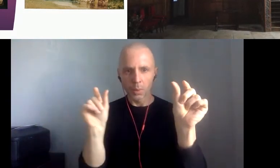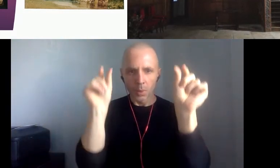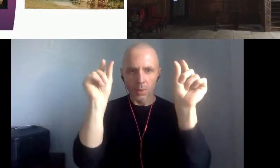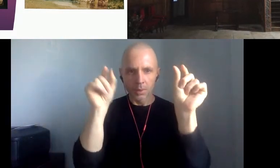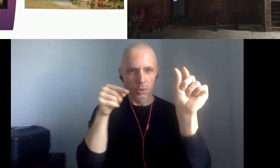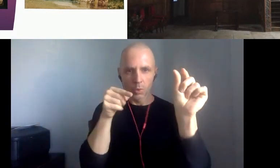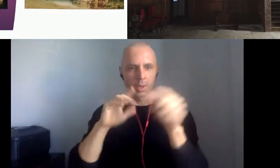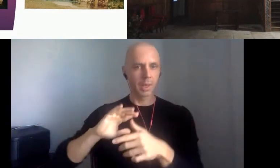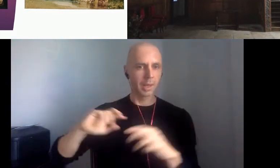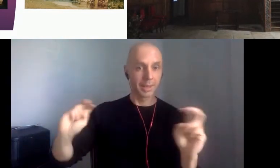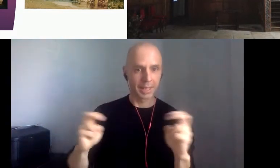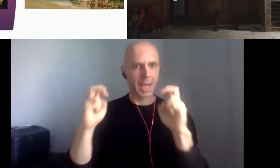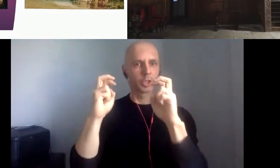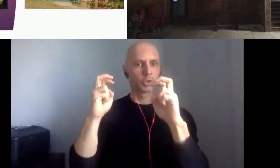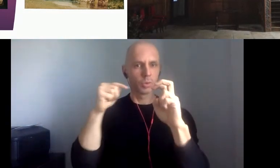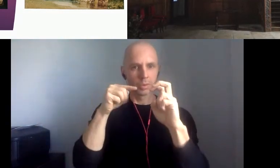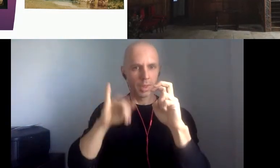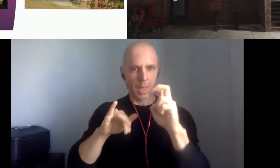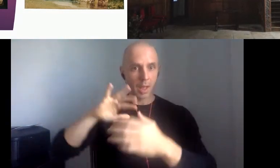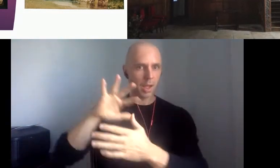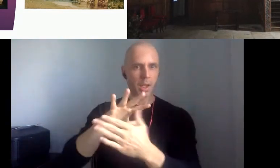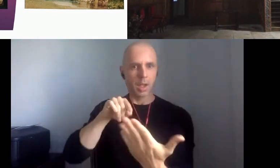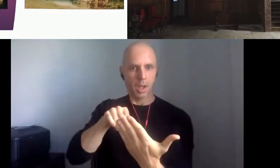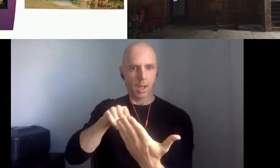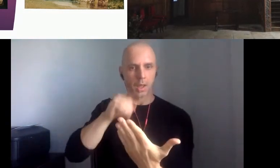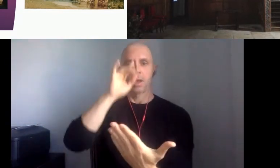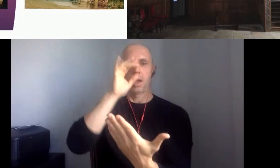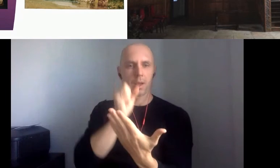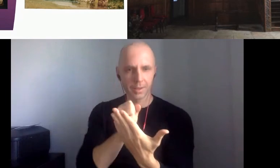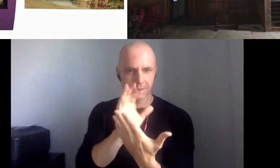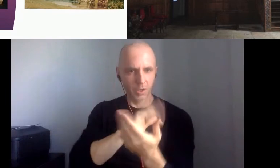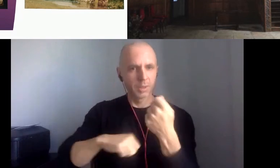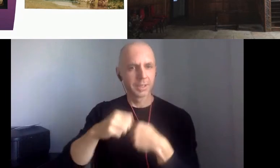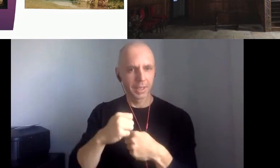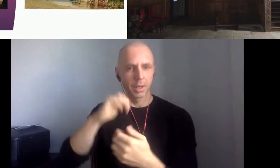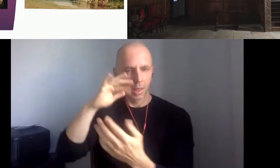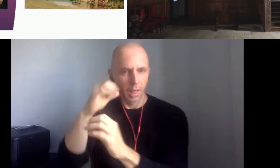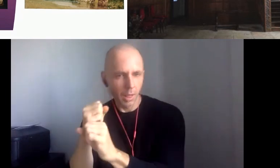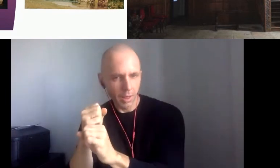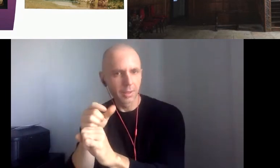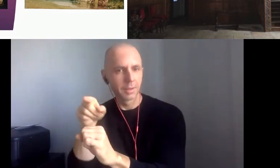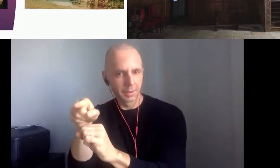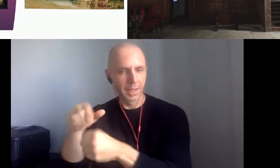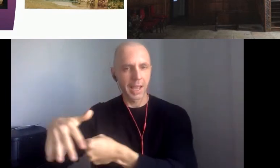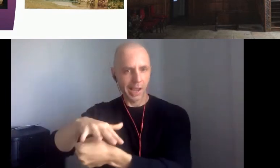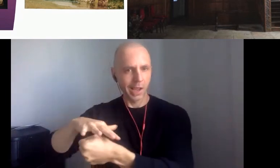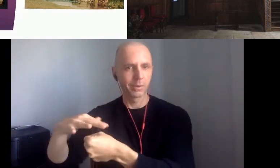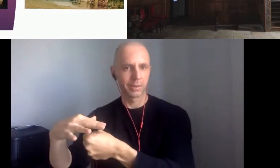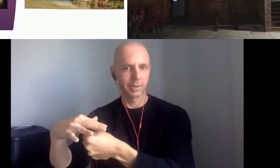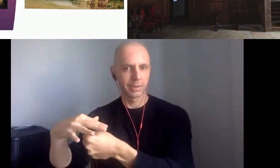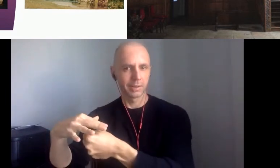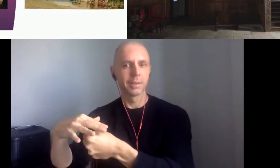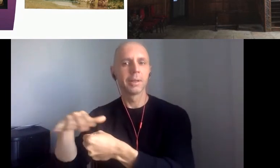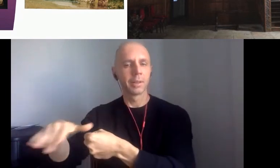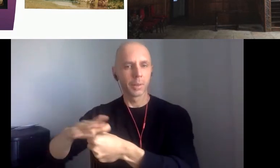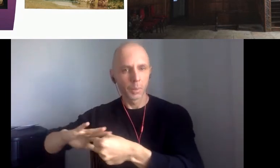So the natural world really dominates the building with the cattle and the pond, and that's still there. Again, those of you who've been to the castle